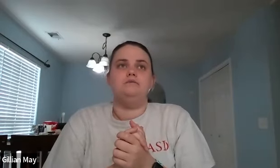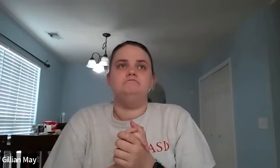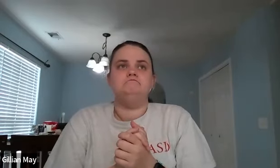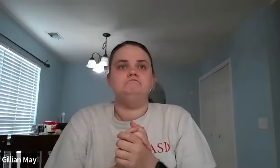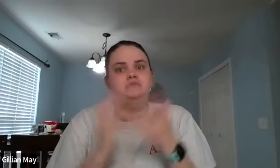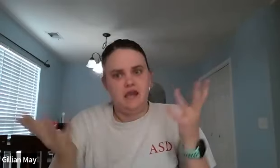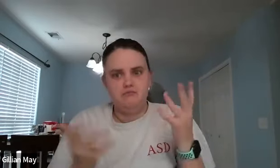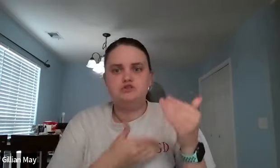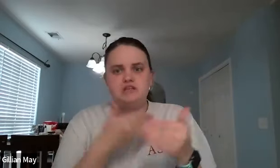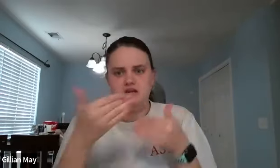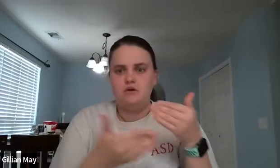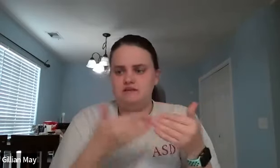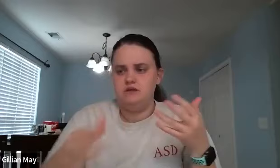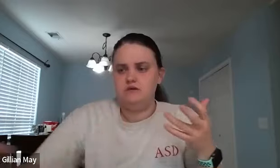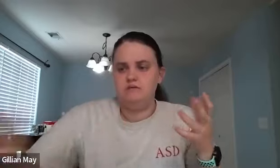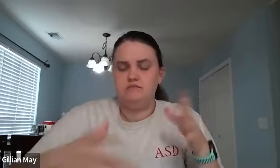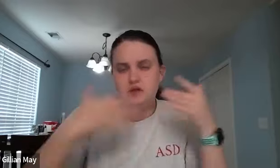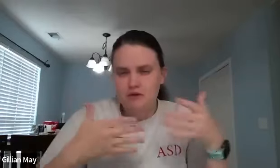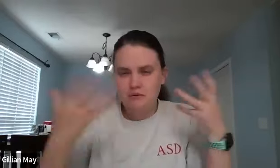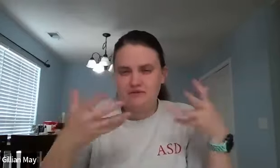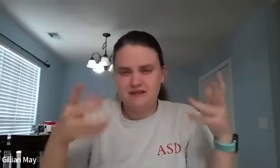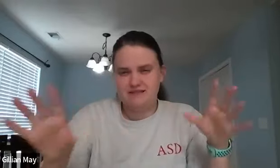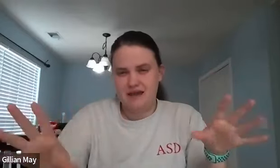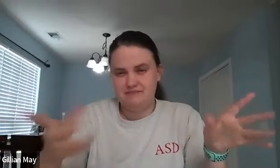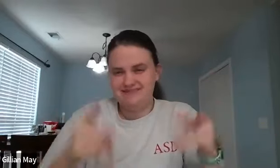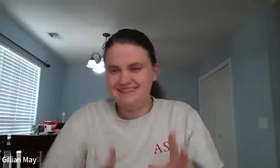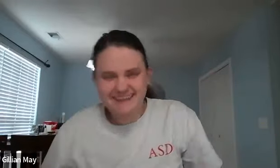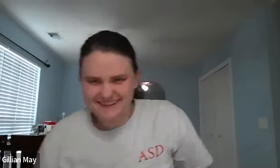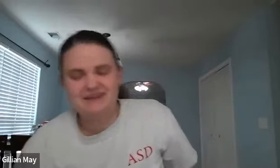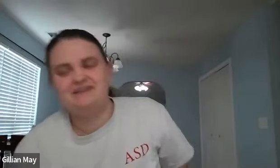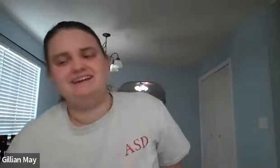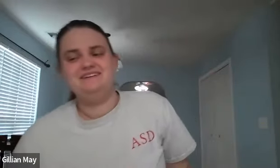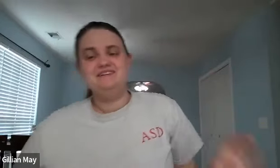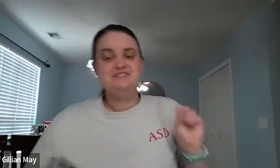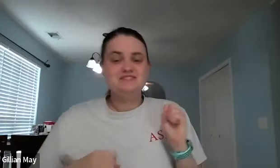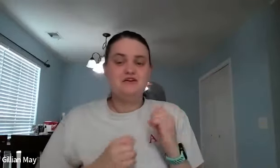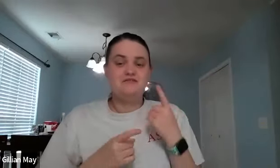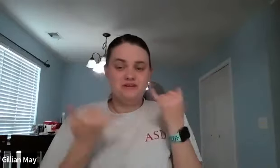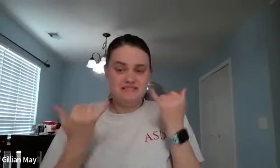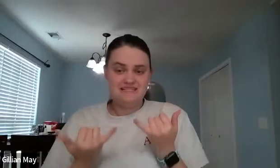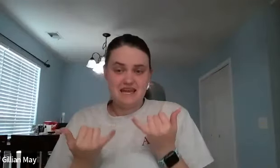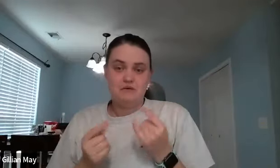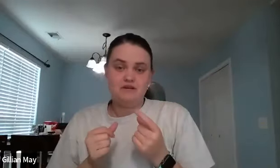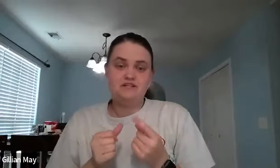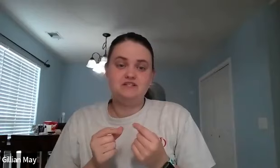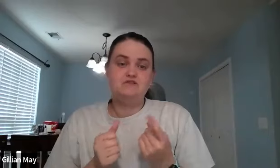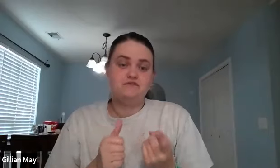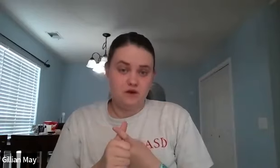or yeah, we'll just kind of go as we go with it as it happens. All right. So for today, what we're gonna do